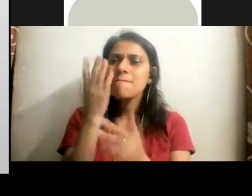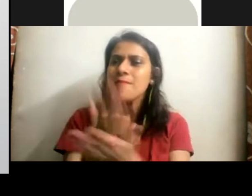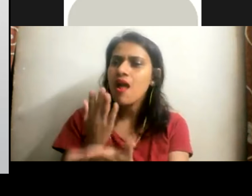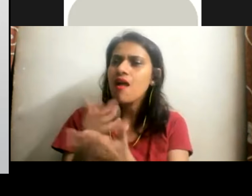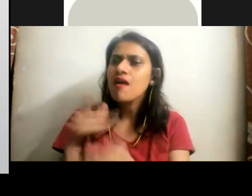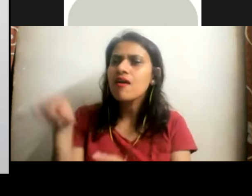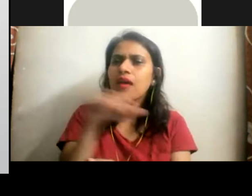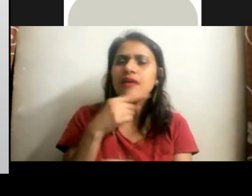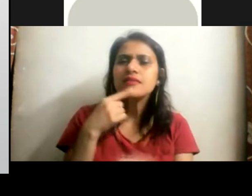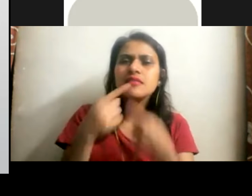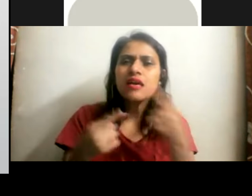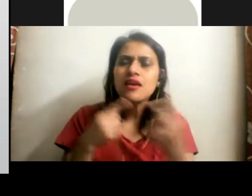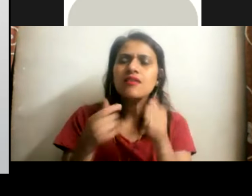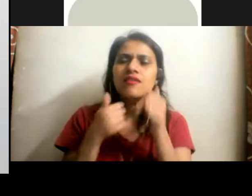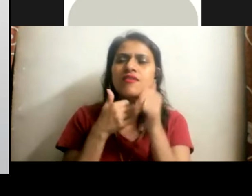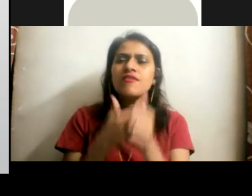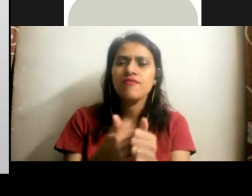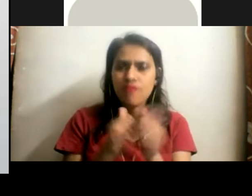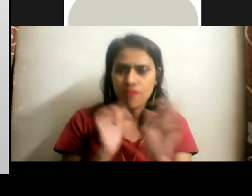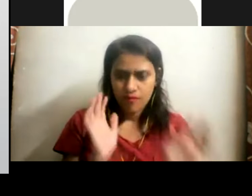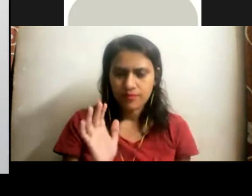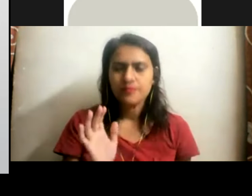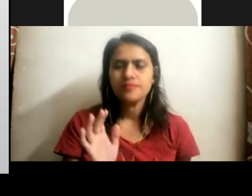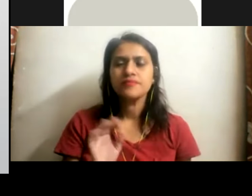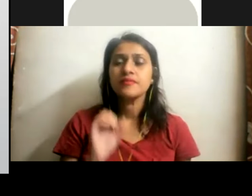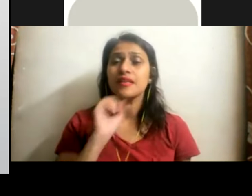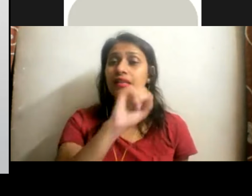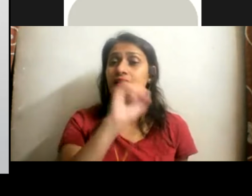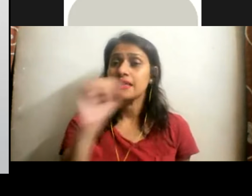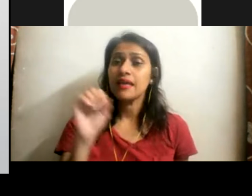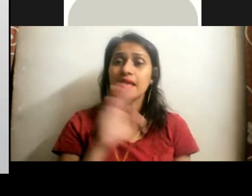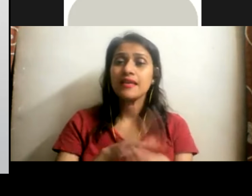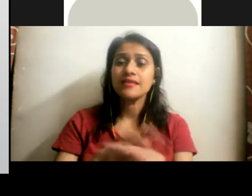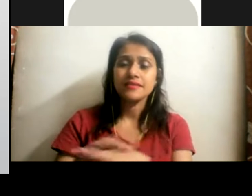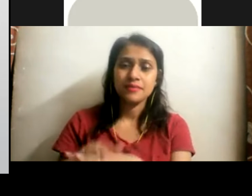as, described as their experiences. Okay.